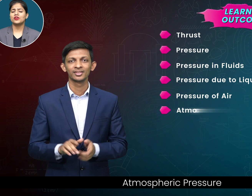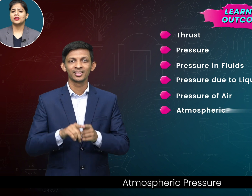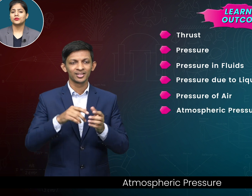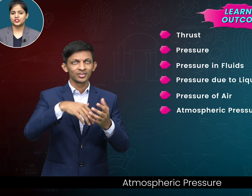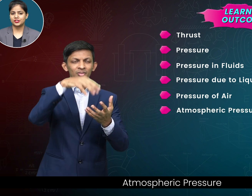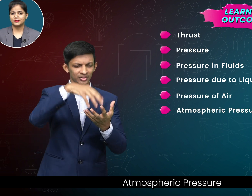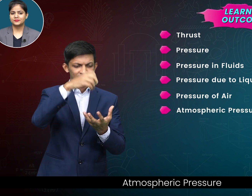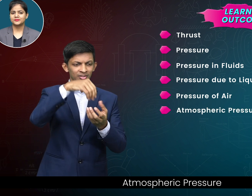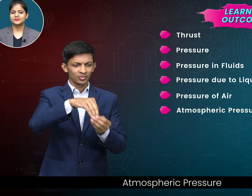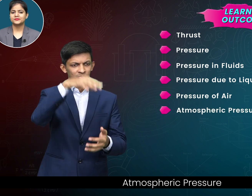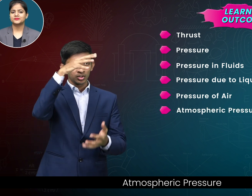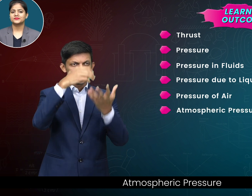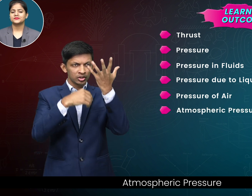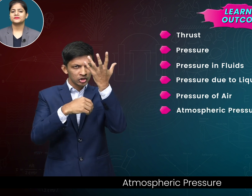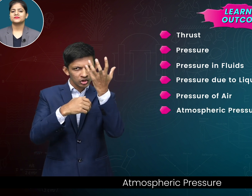atmospheric pressure,